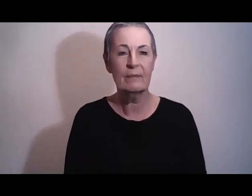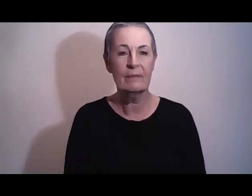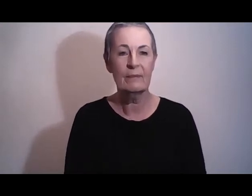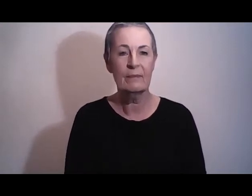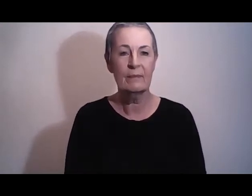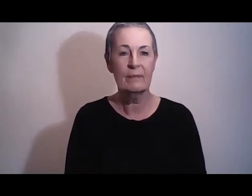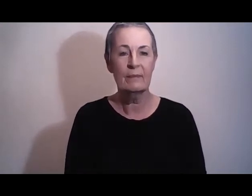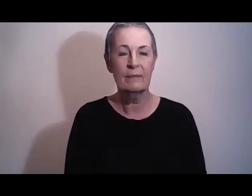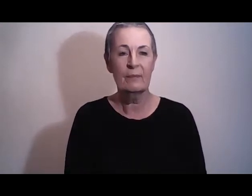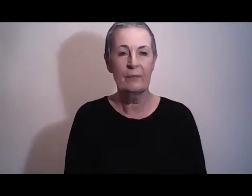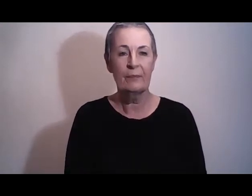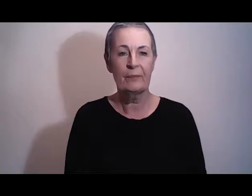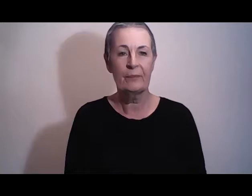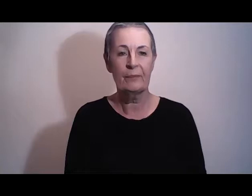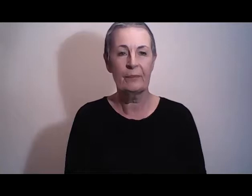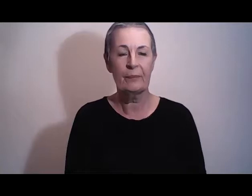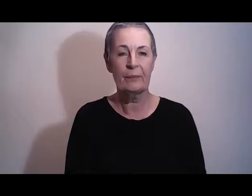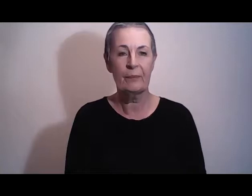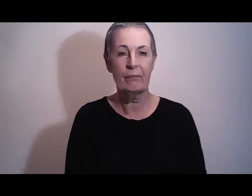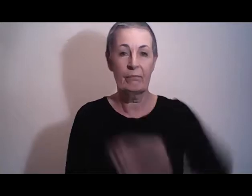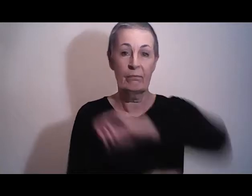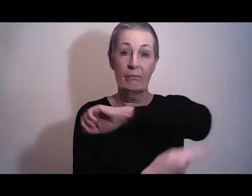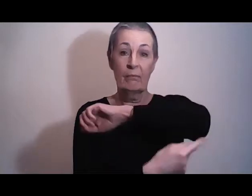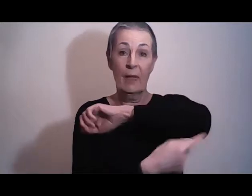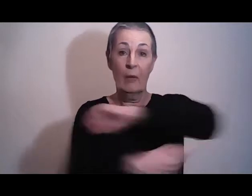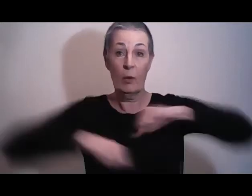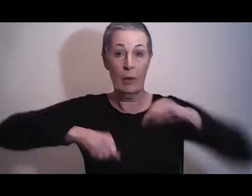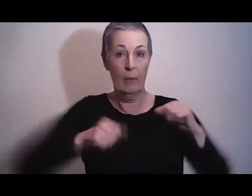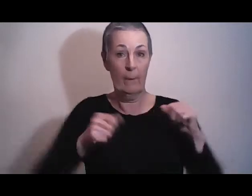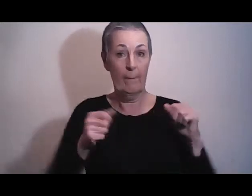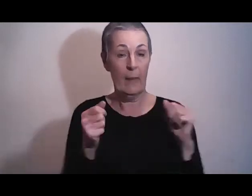your elbows into your body.